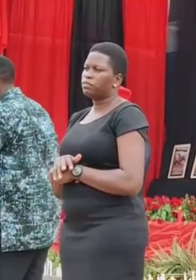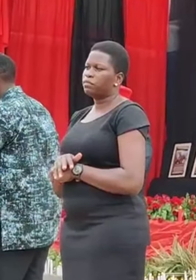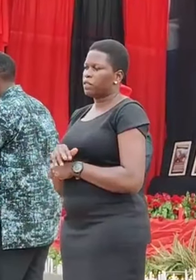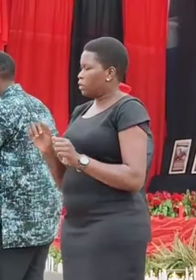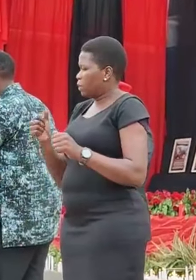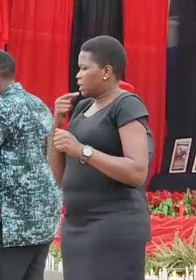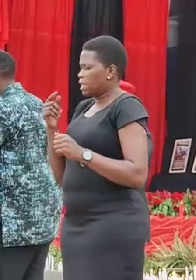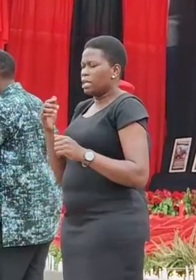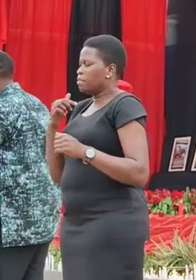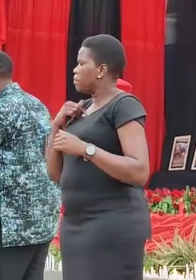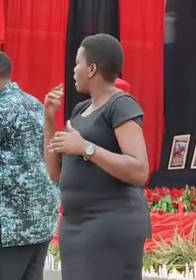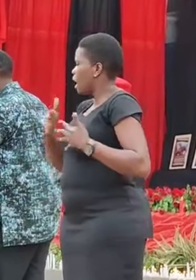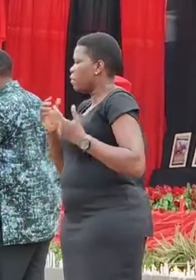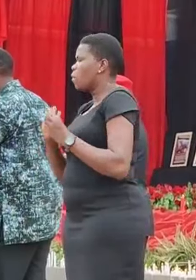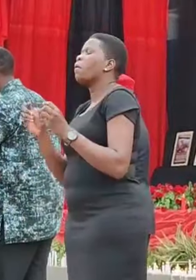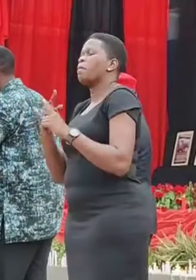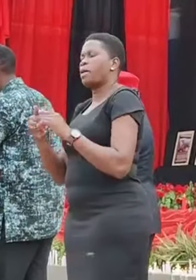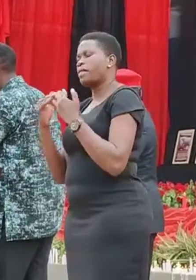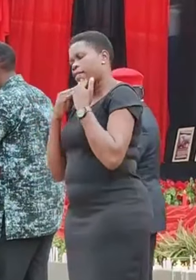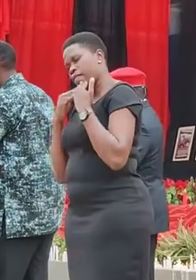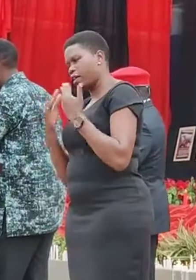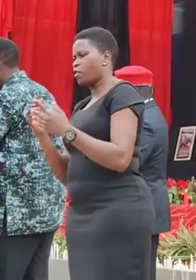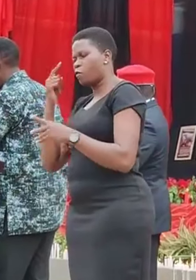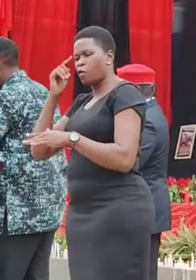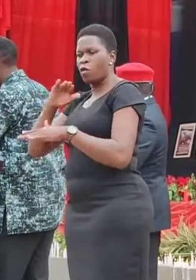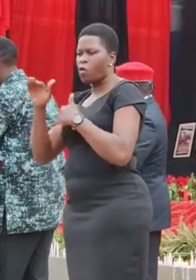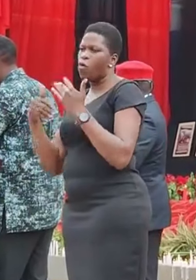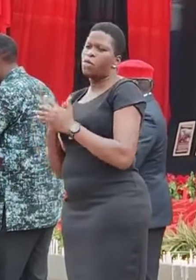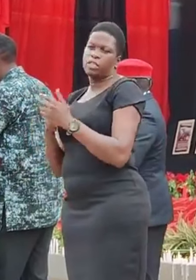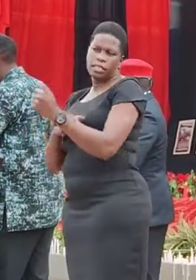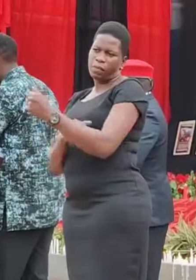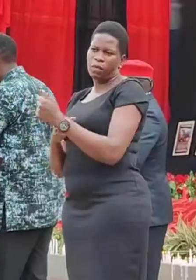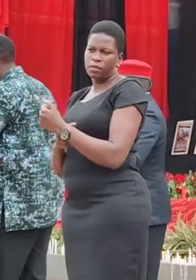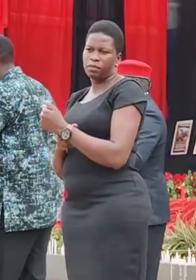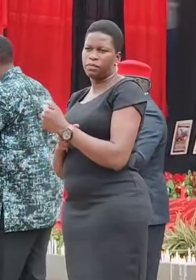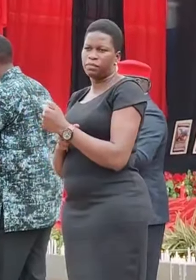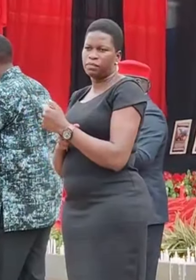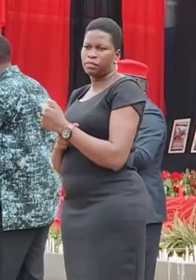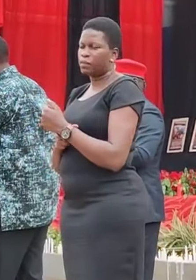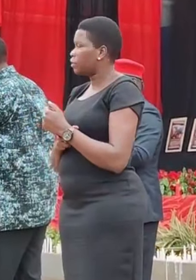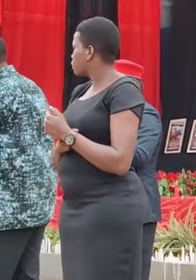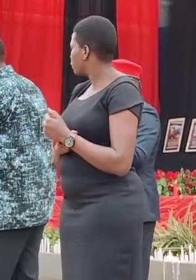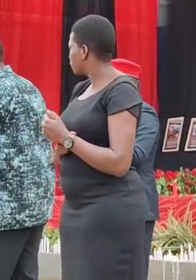that she's not grateful. She's so grateful about the support.